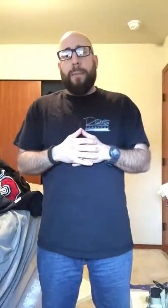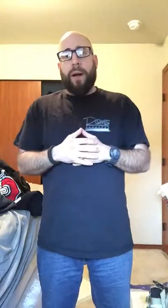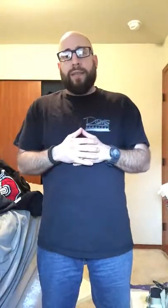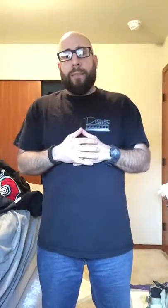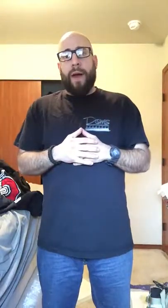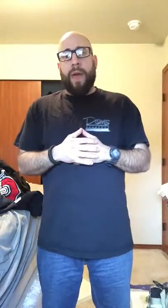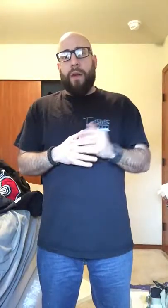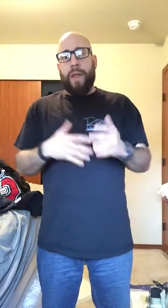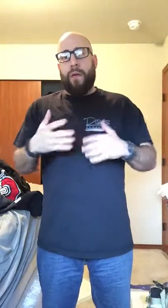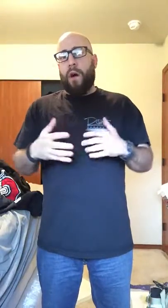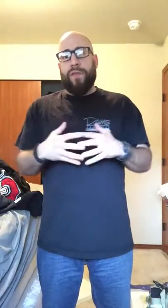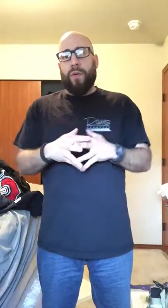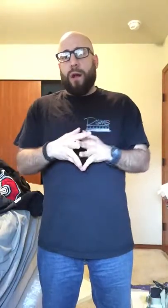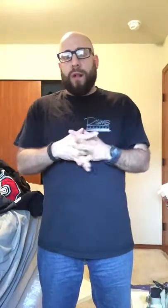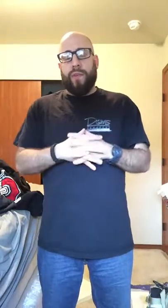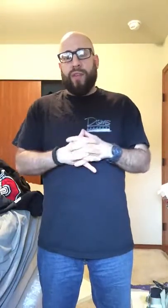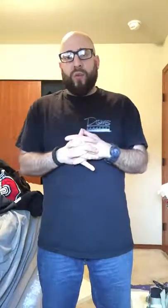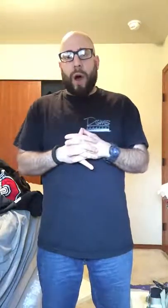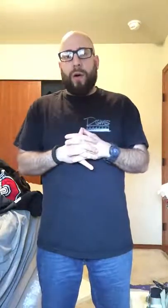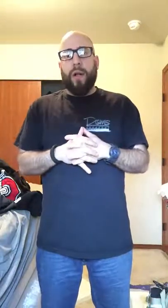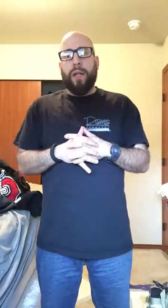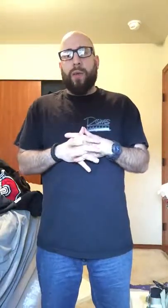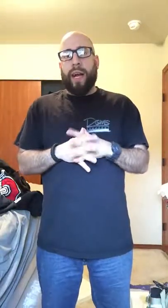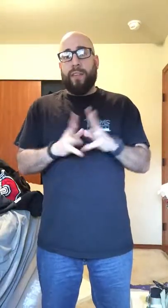buddies of mine that are also gun lovers as well. So we got some